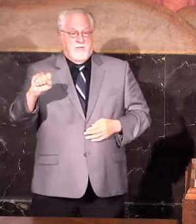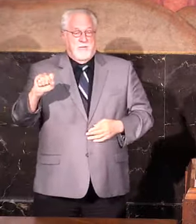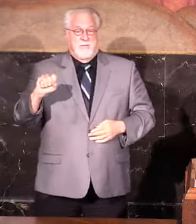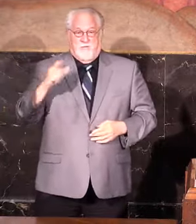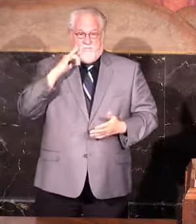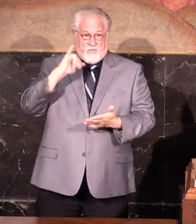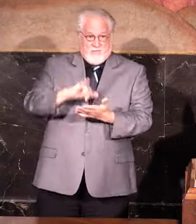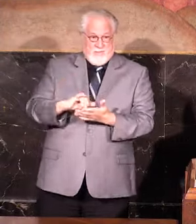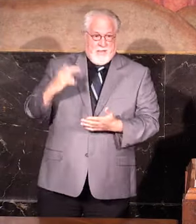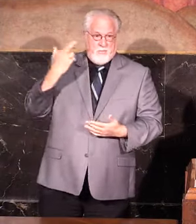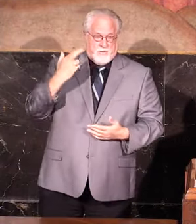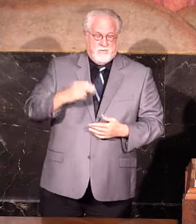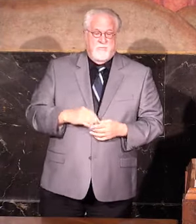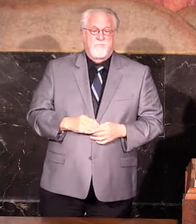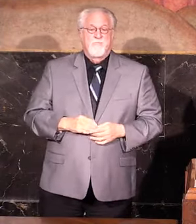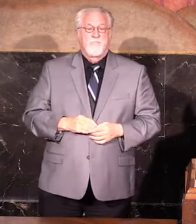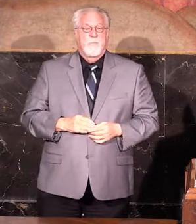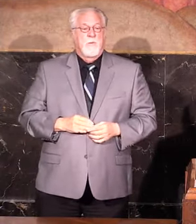that reason.